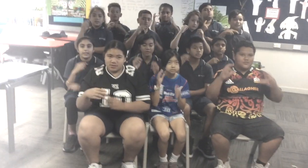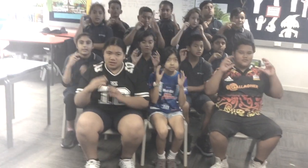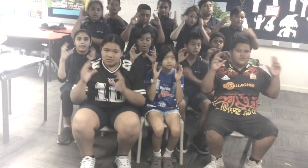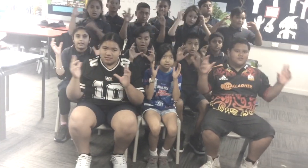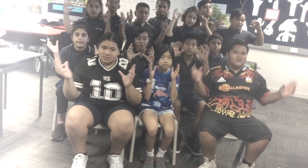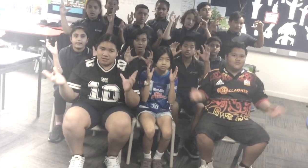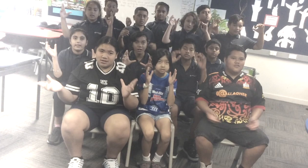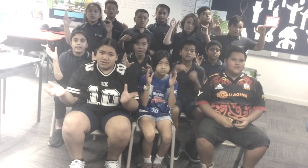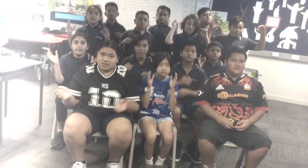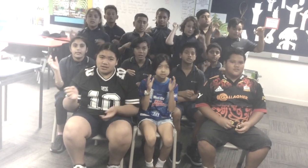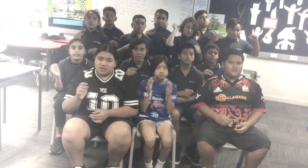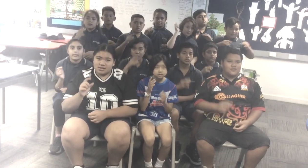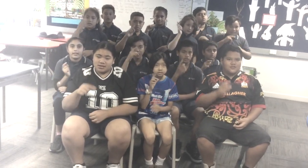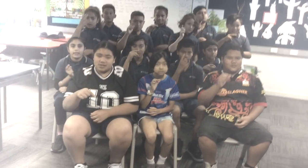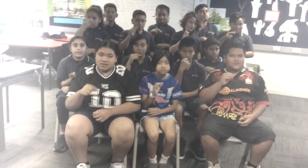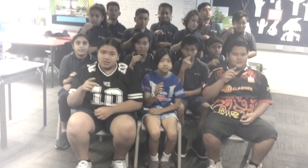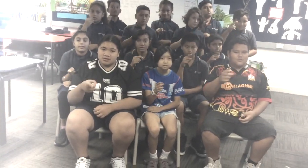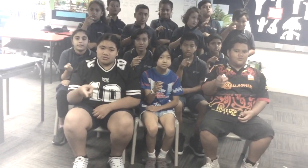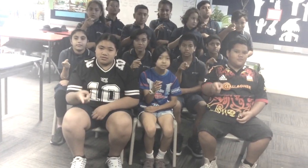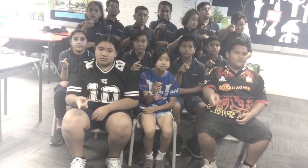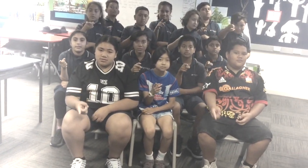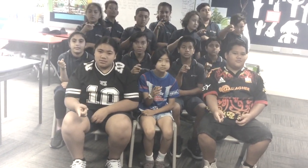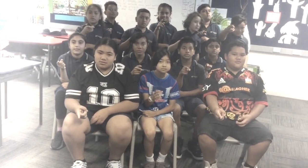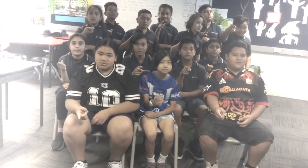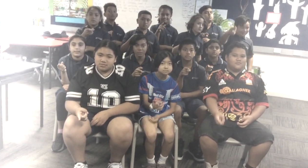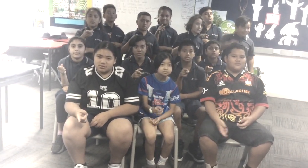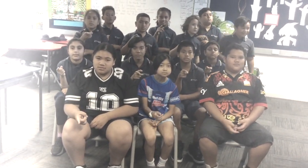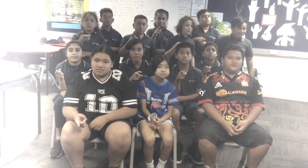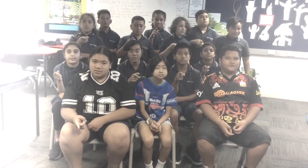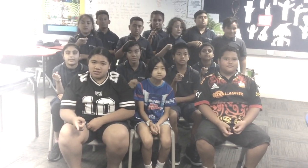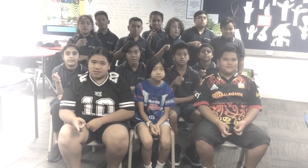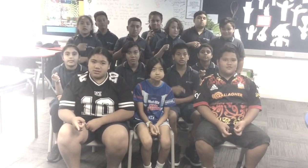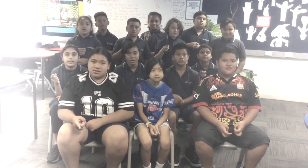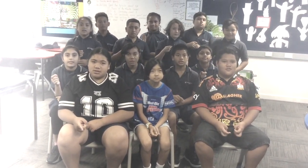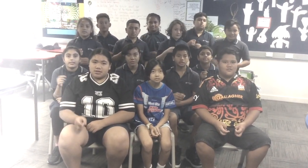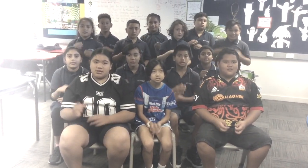we call? Can you? Then in the